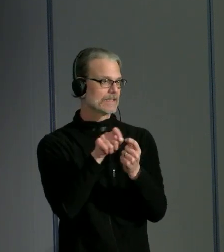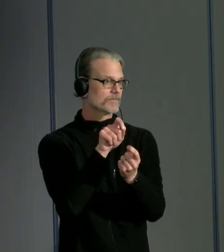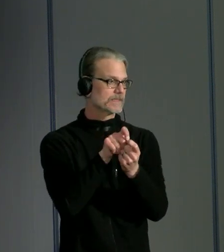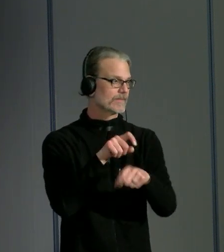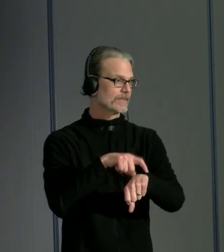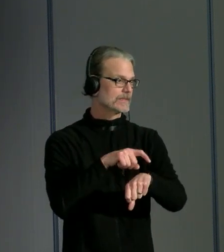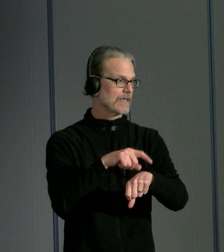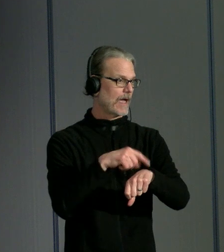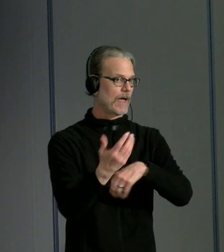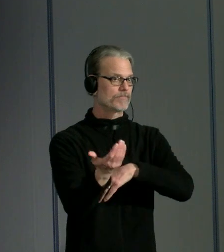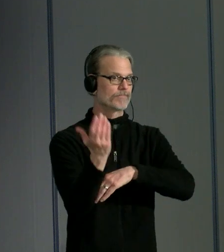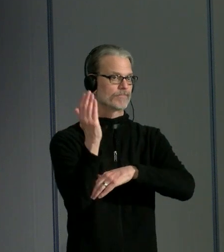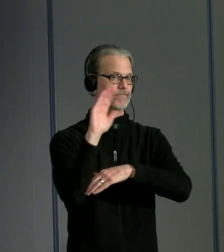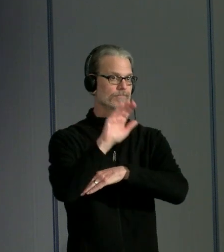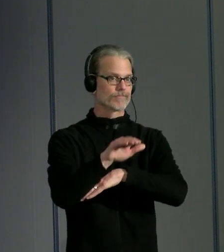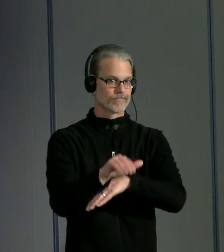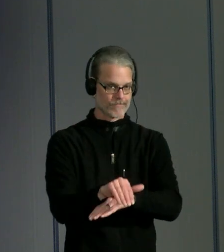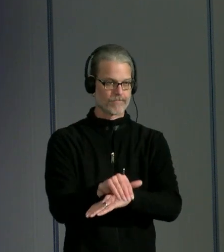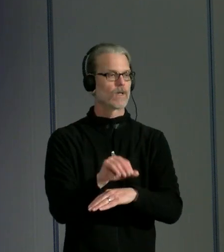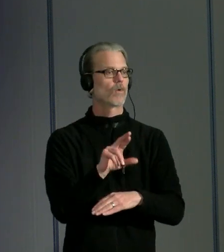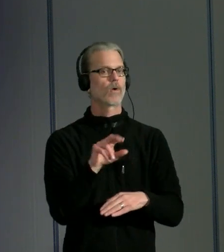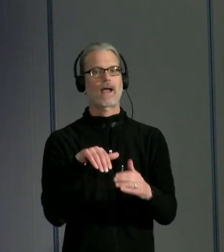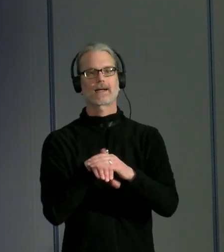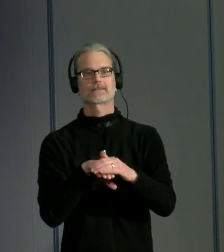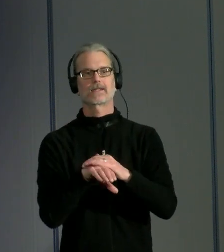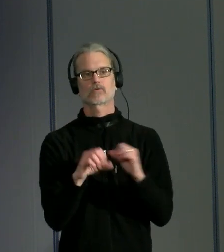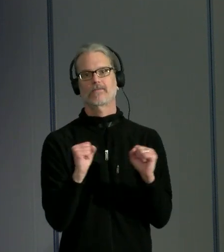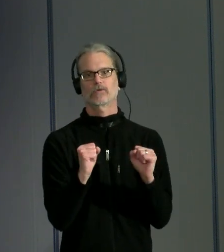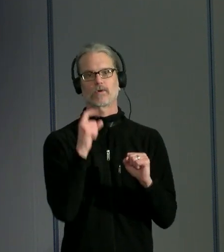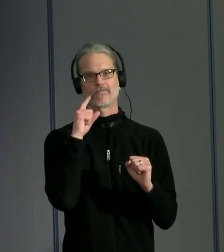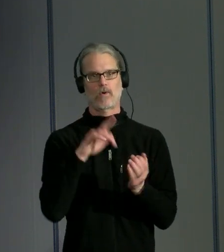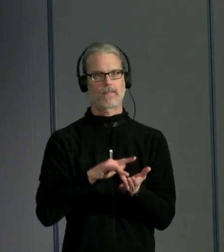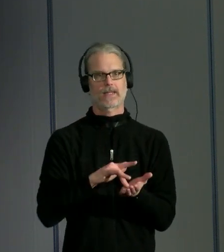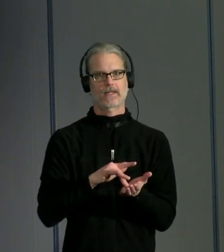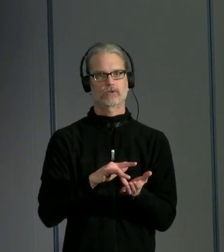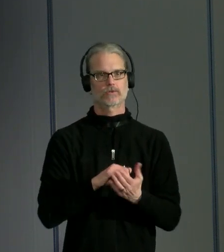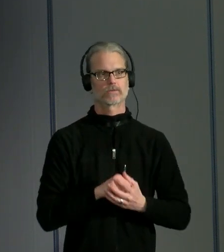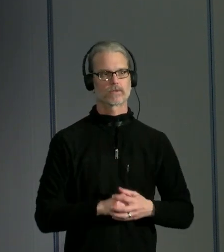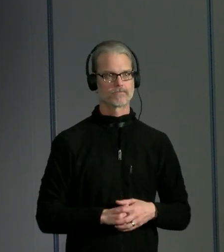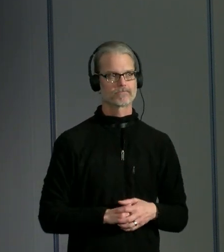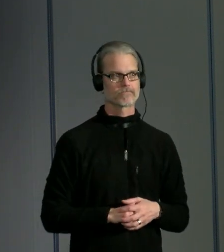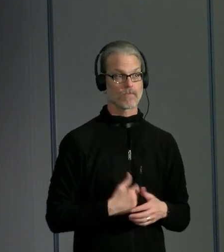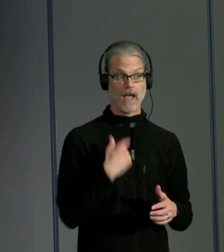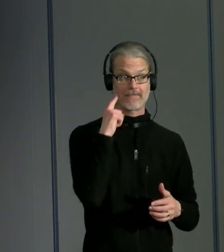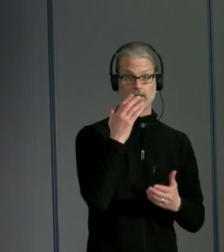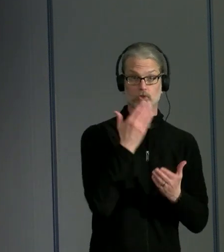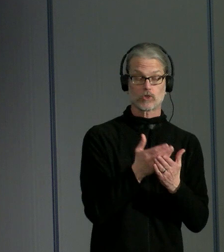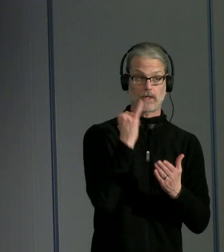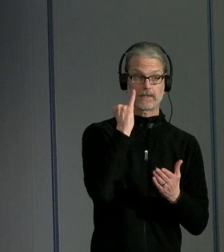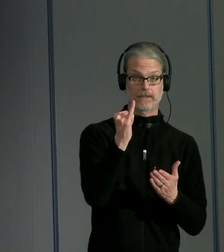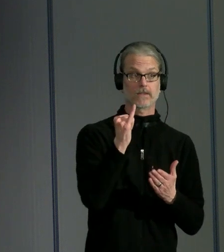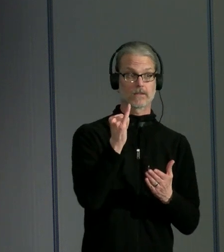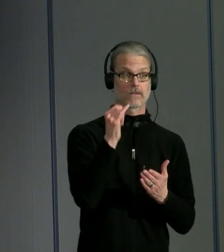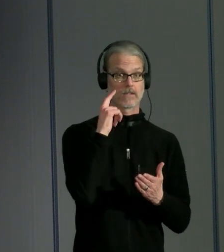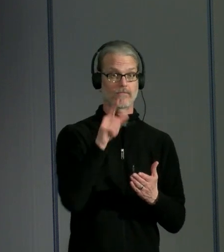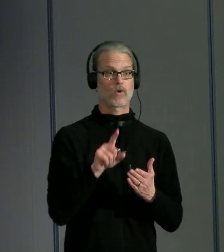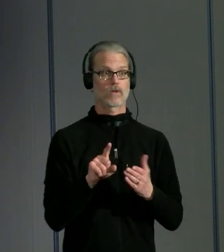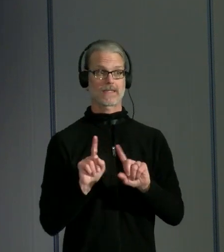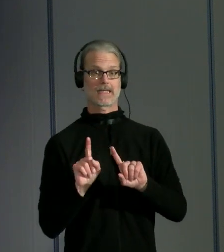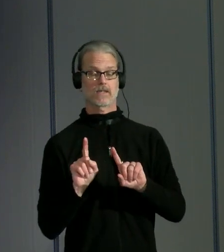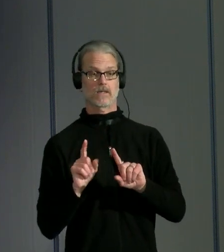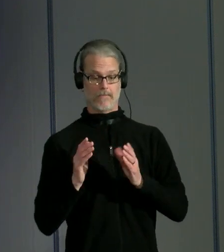day, or if they need access to a refrigerator for medications. Now, I do think it's a good idea for the